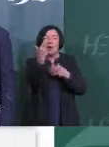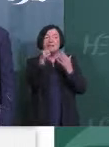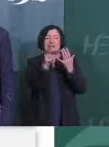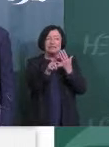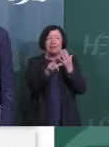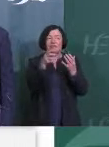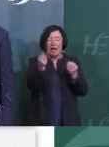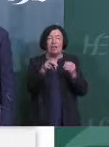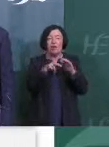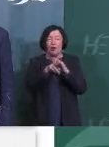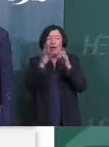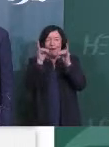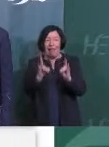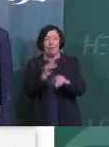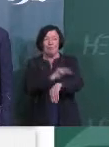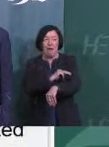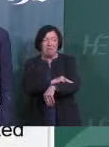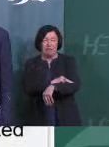27 had an underlying condition.